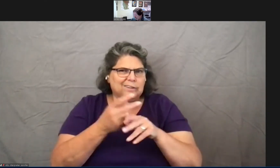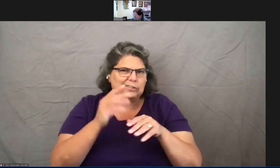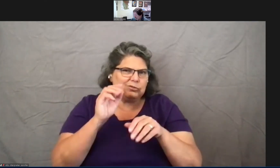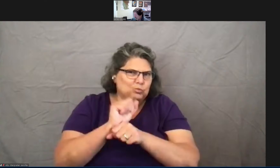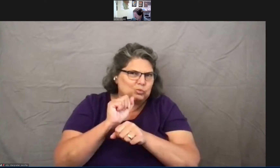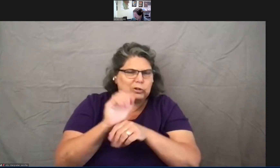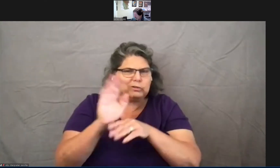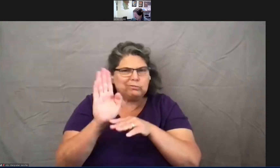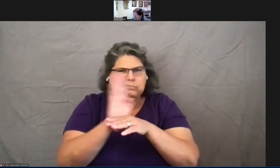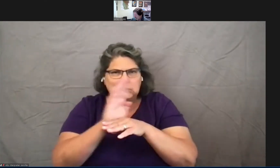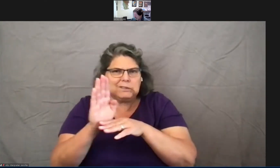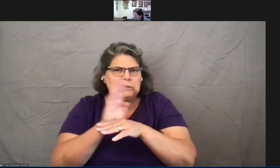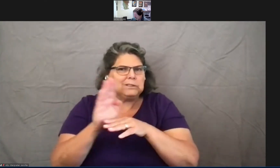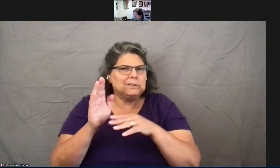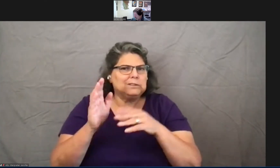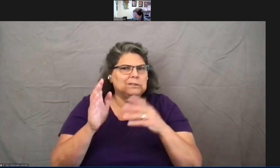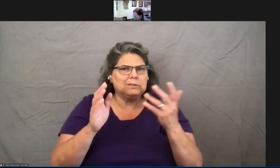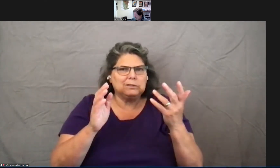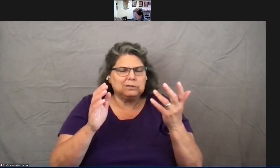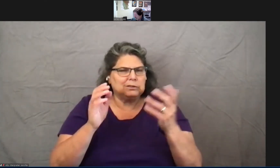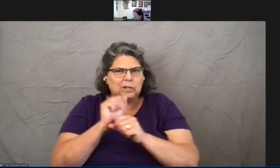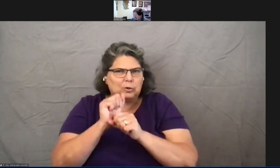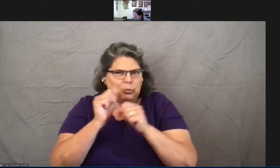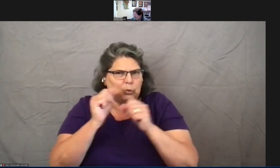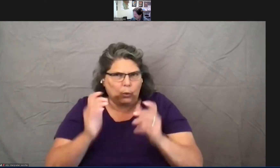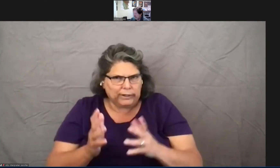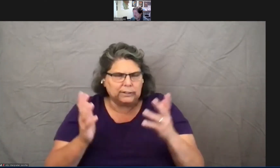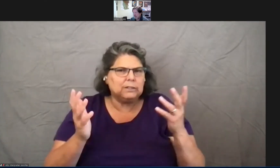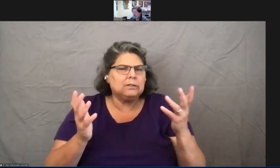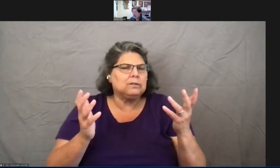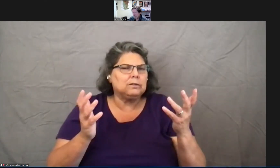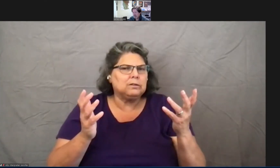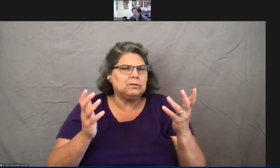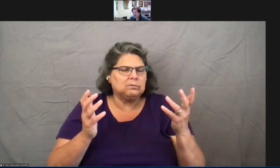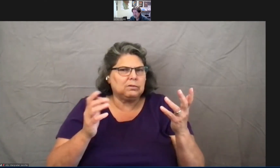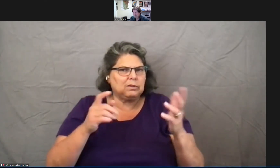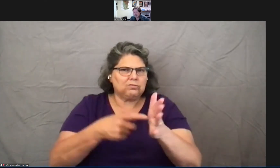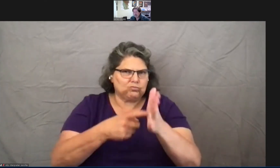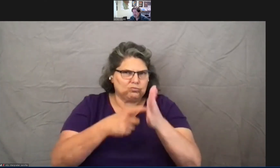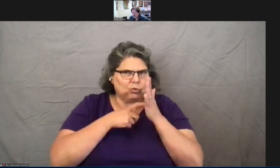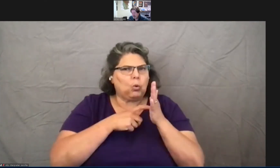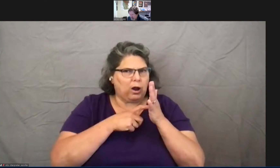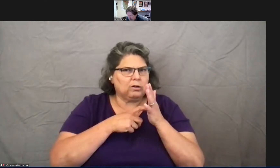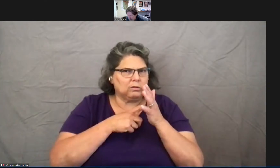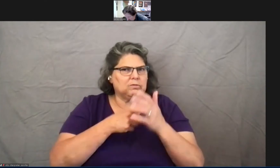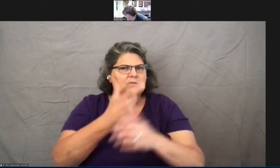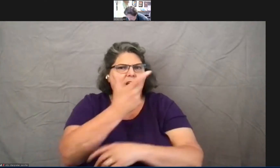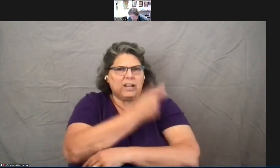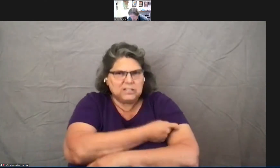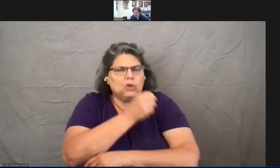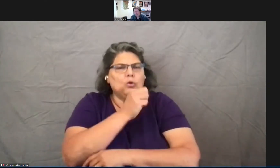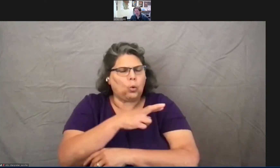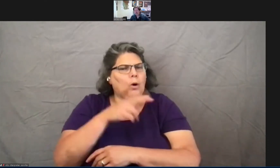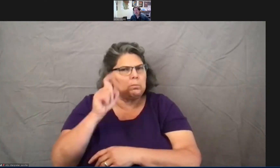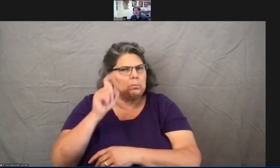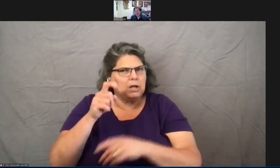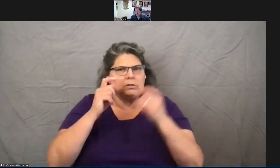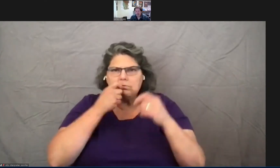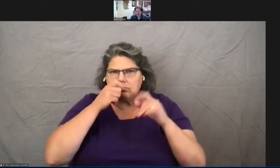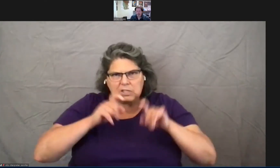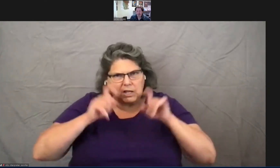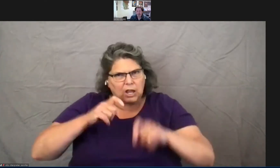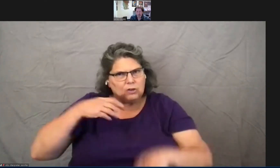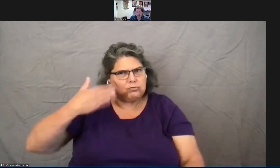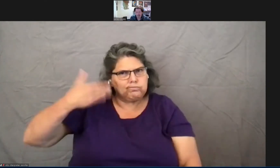of employees or workers that are going to need to be vaccinated or tested regularly. I